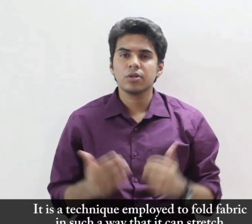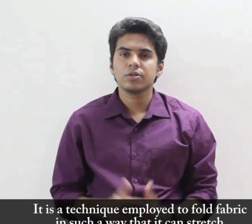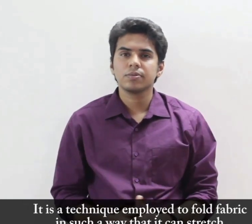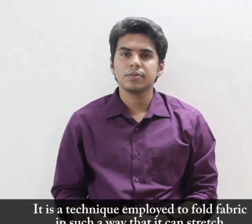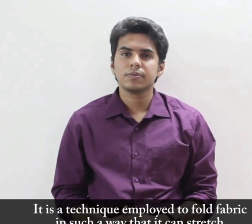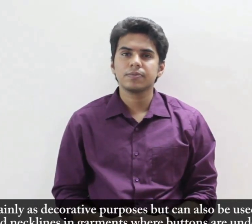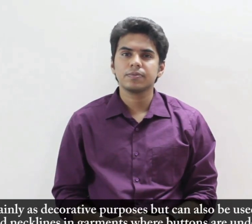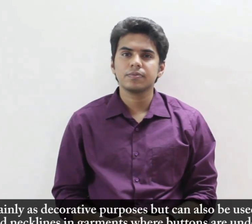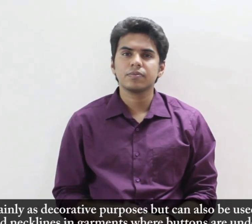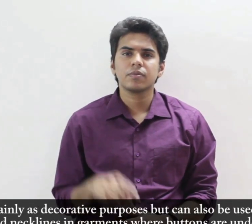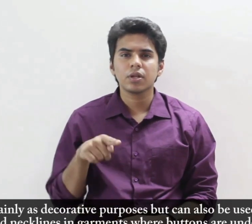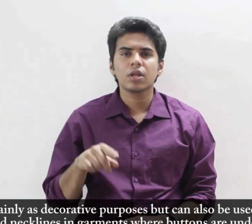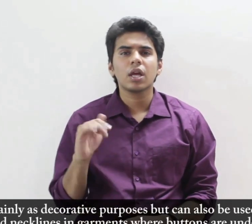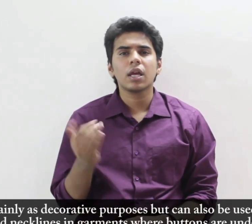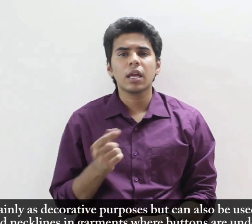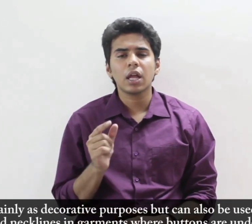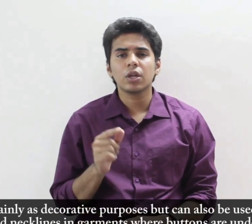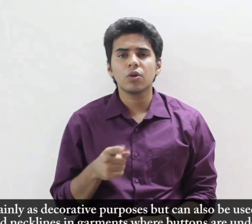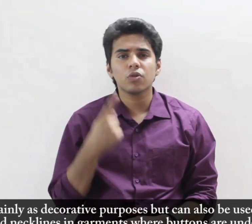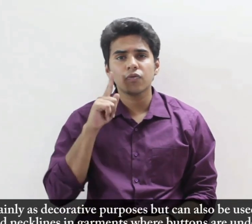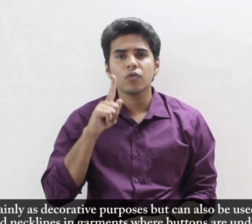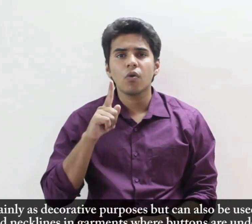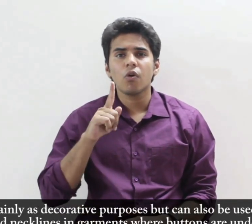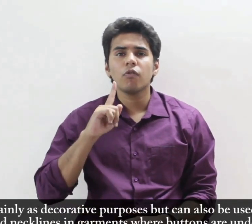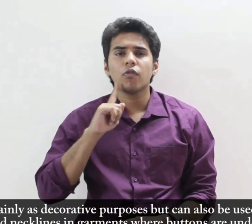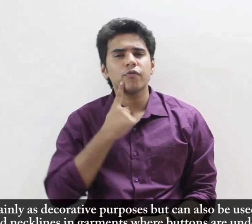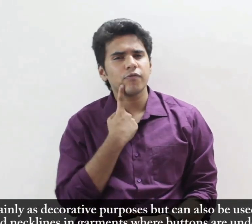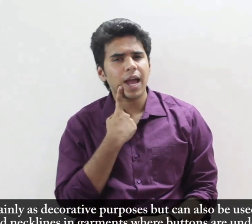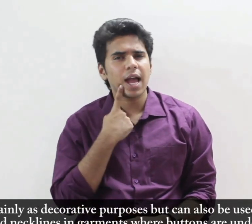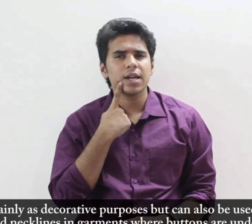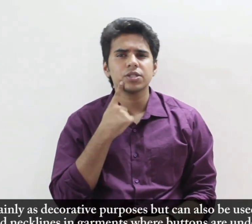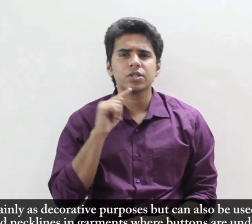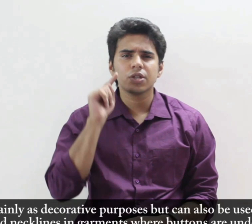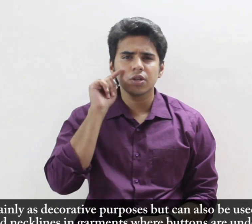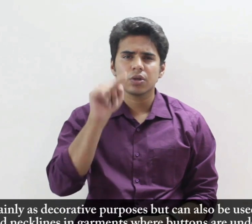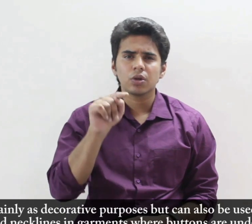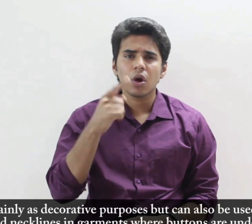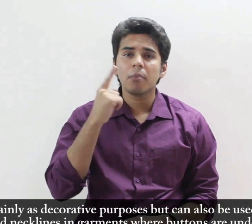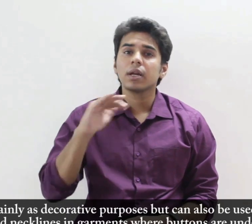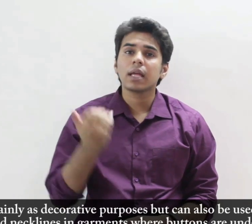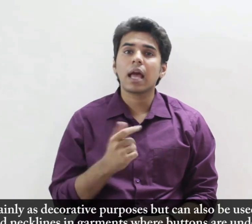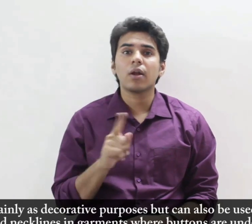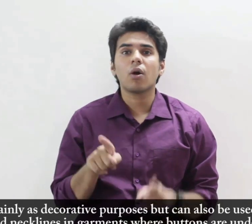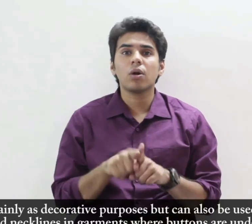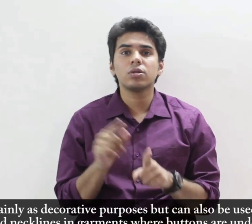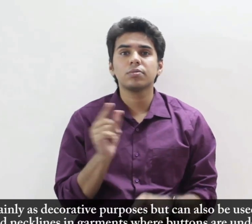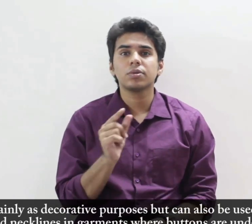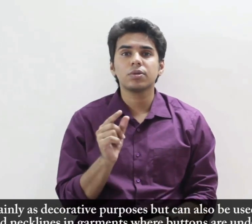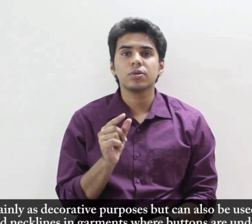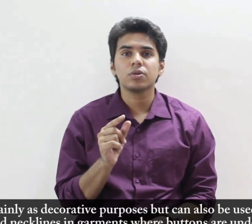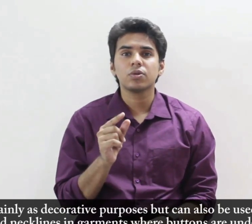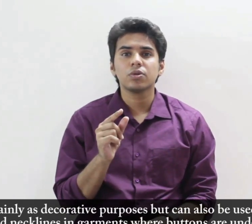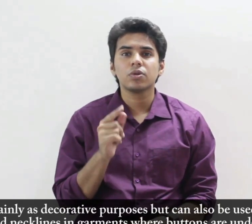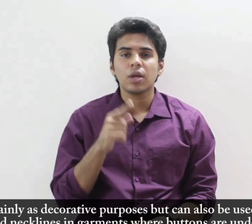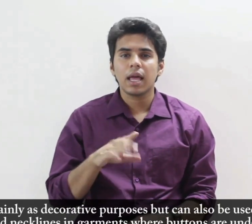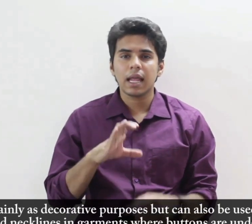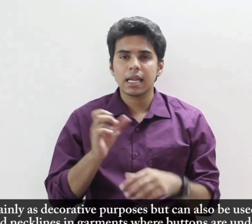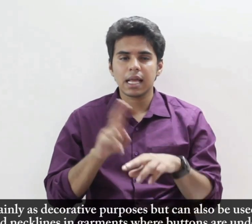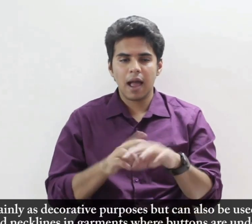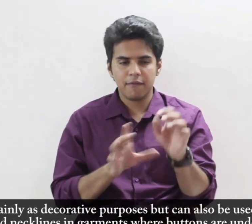It is used mainly as decorative purposes but can also be used in cuffs, bodices, and necklines in